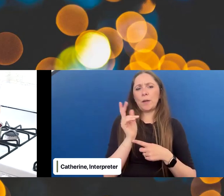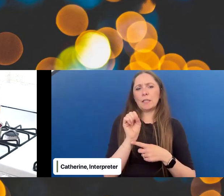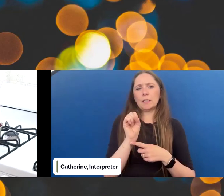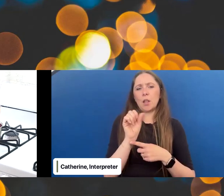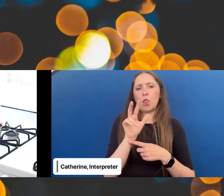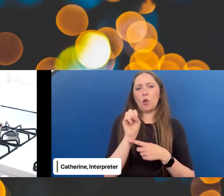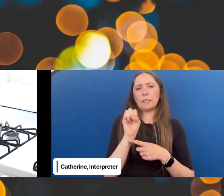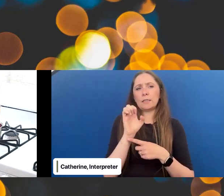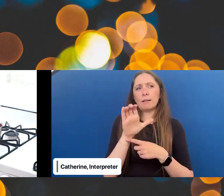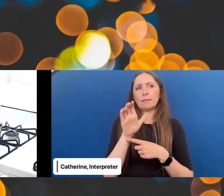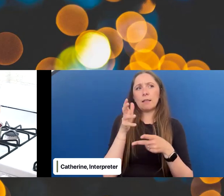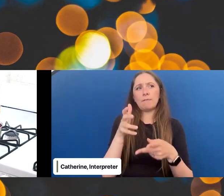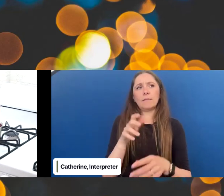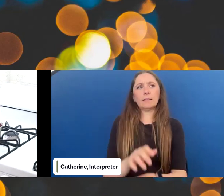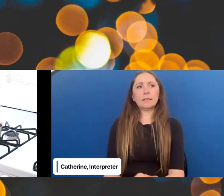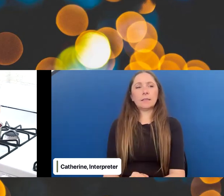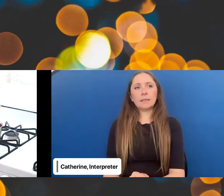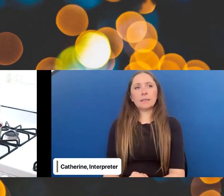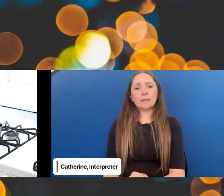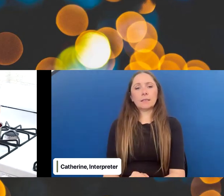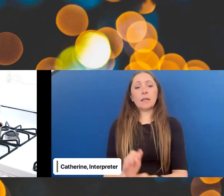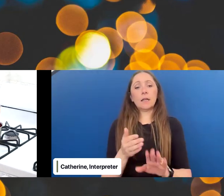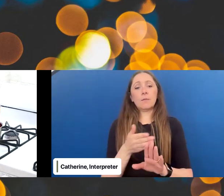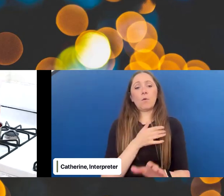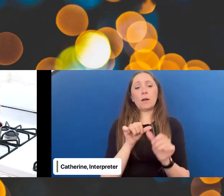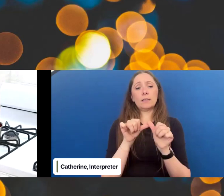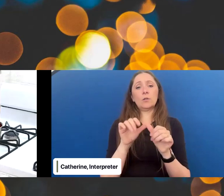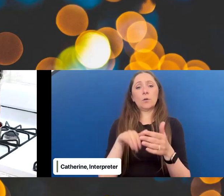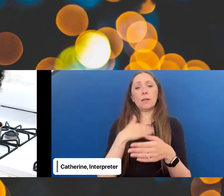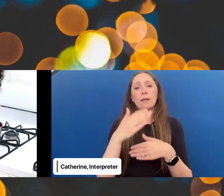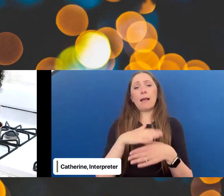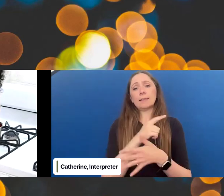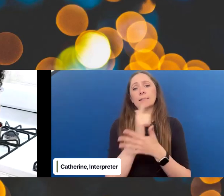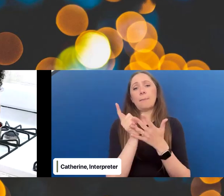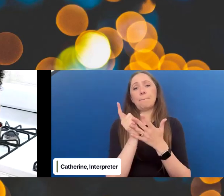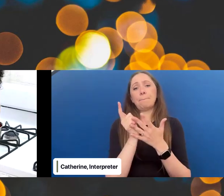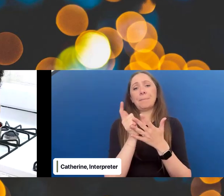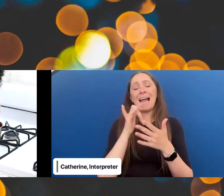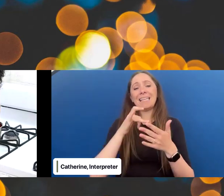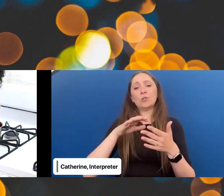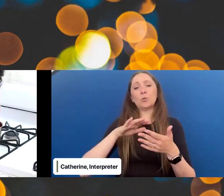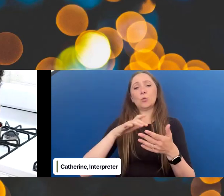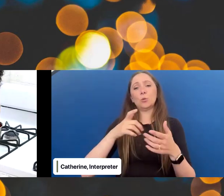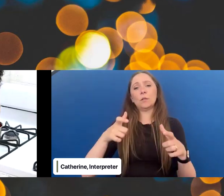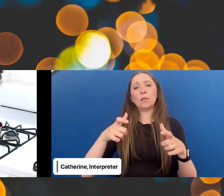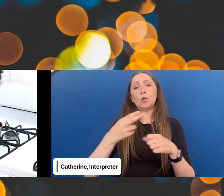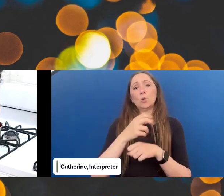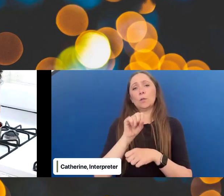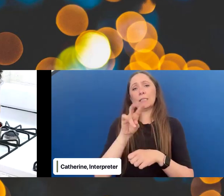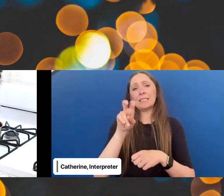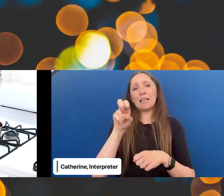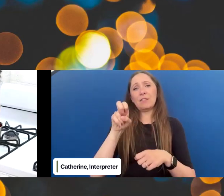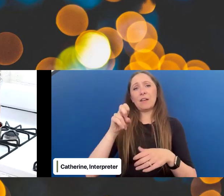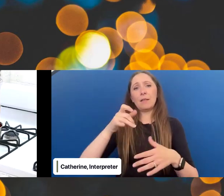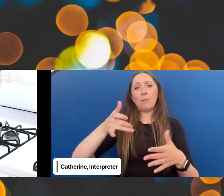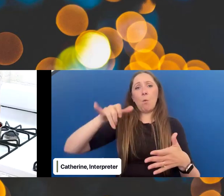seconds. Then before I move on to the next step, which is straining this raspberry coulis through the sieve, which will take about 5